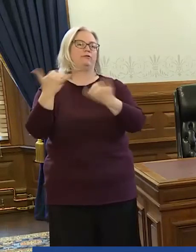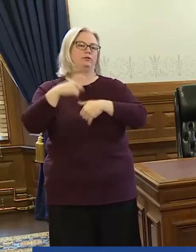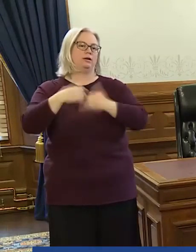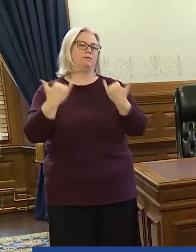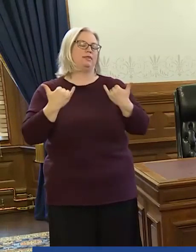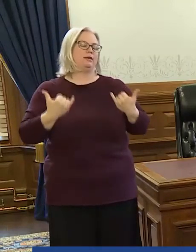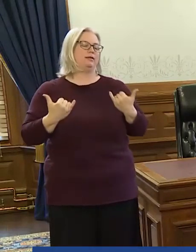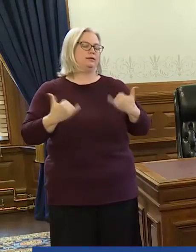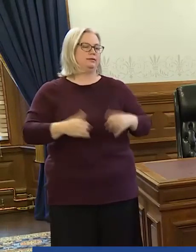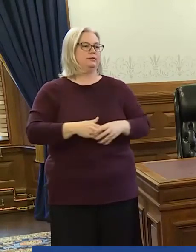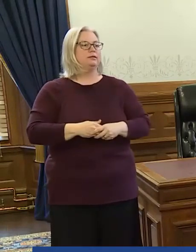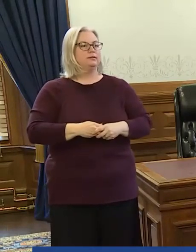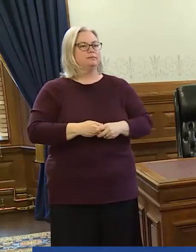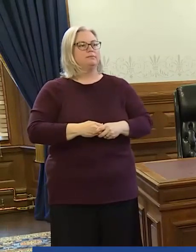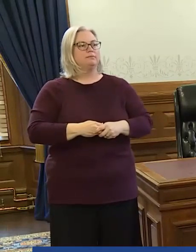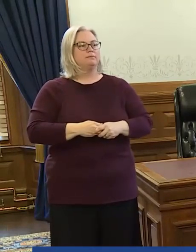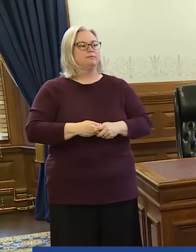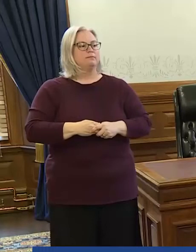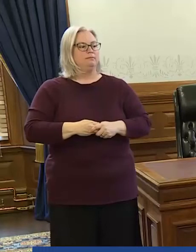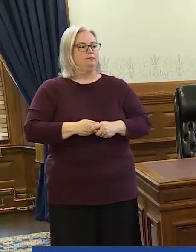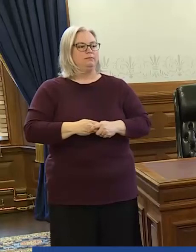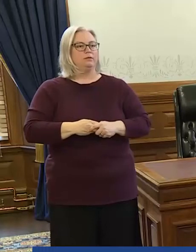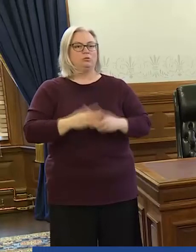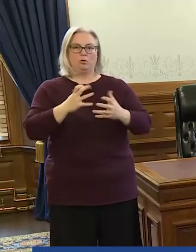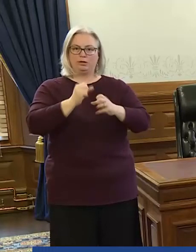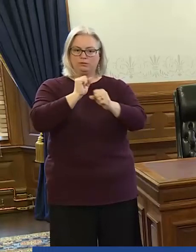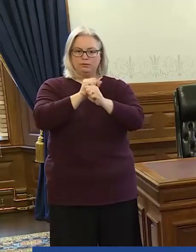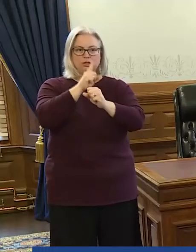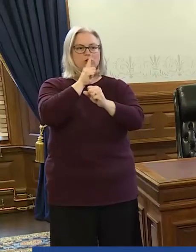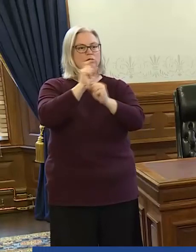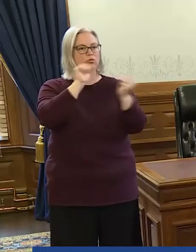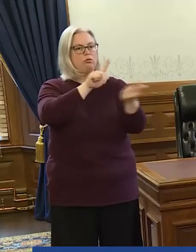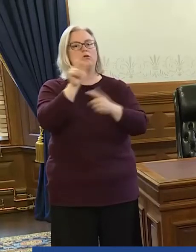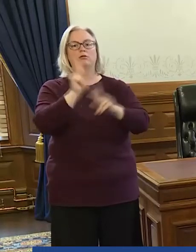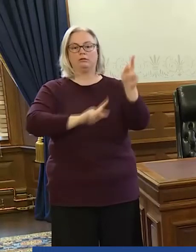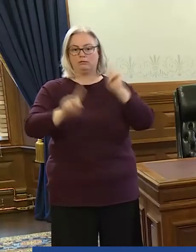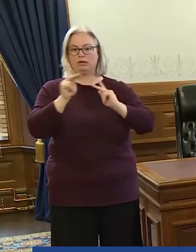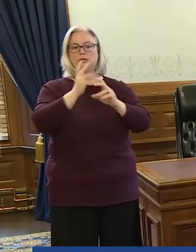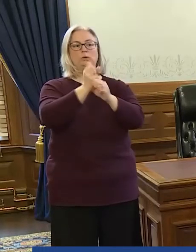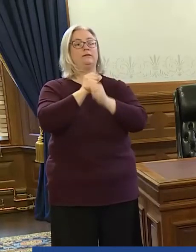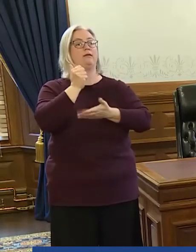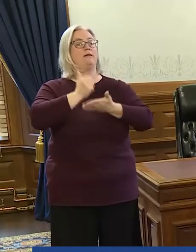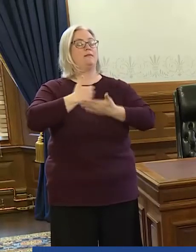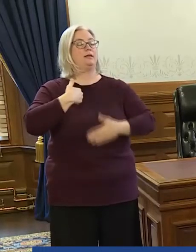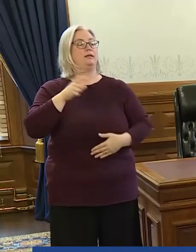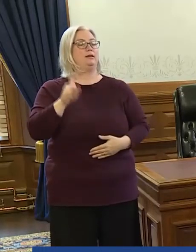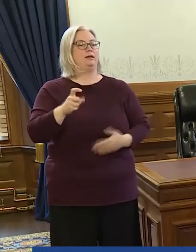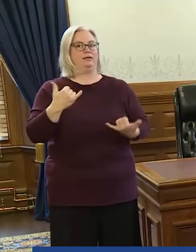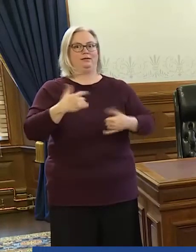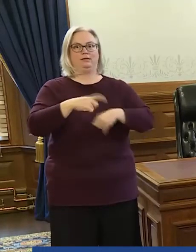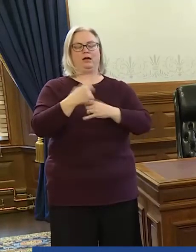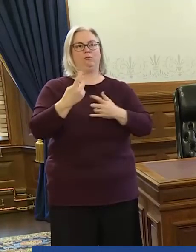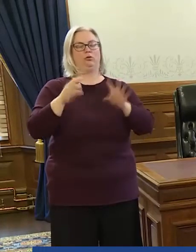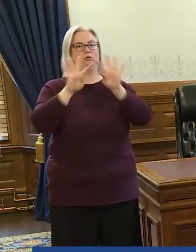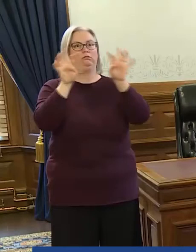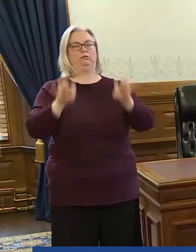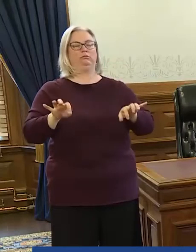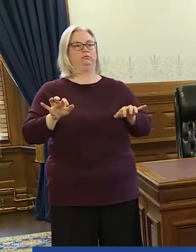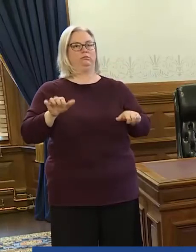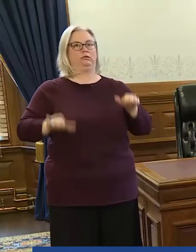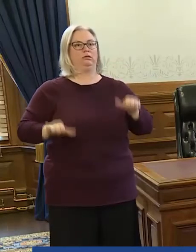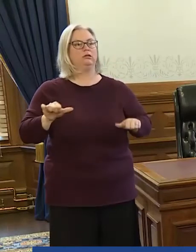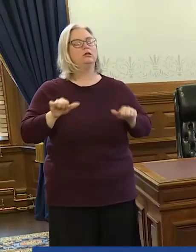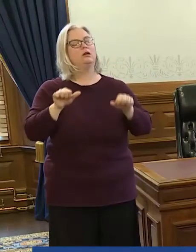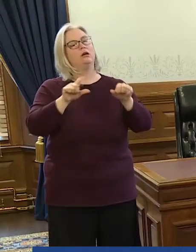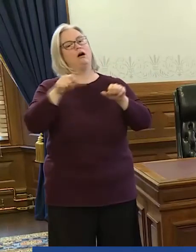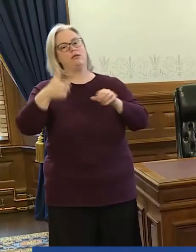like this. While we want to ensure that all Kansans receive the help they need at this uncertain moment, I also want to take